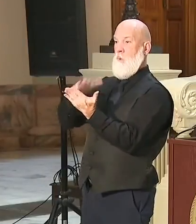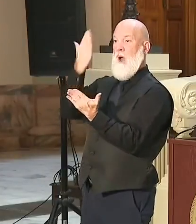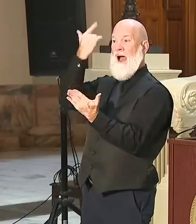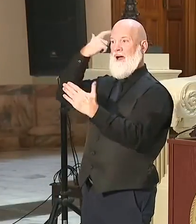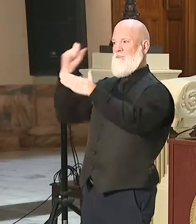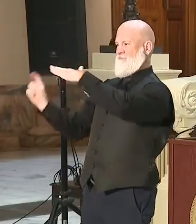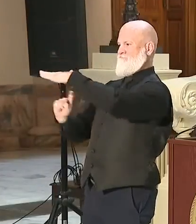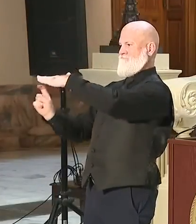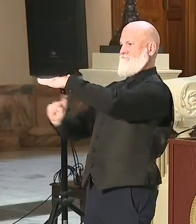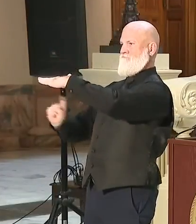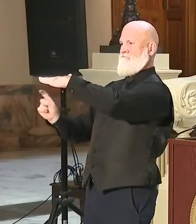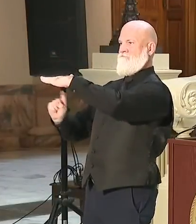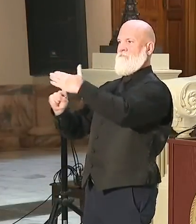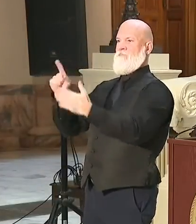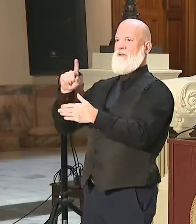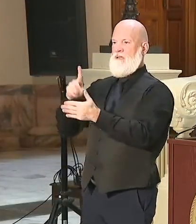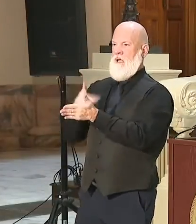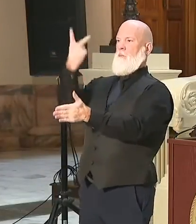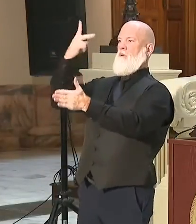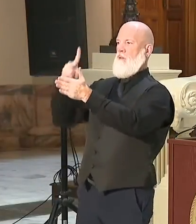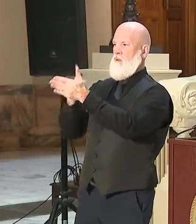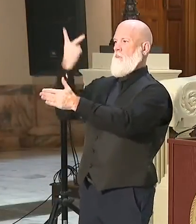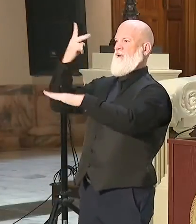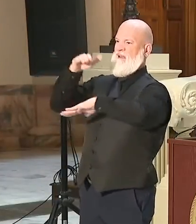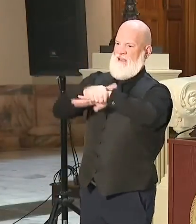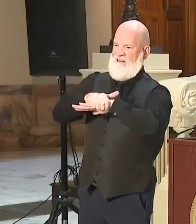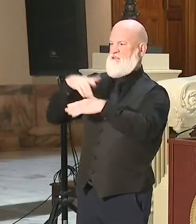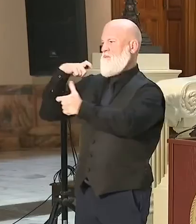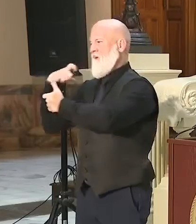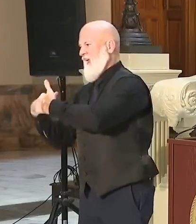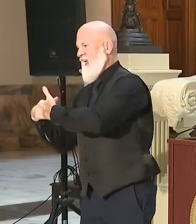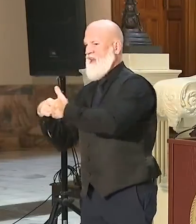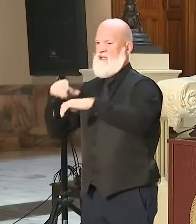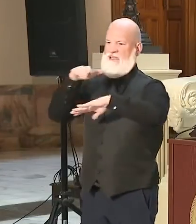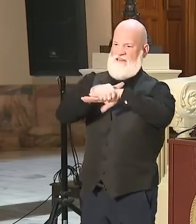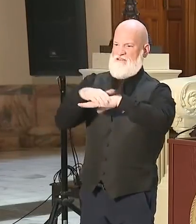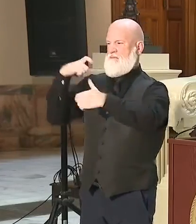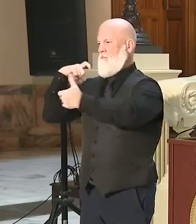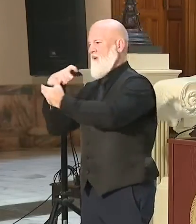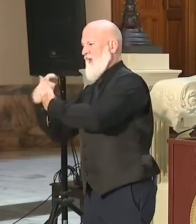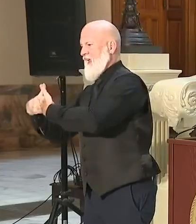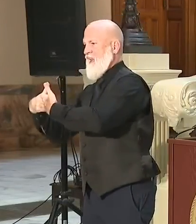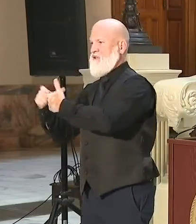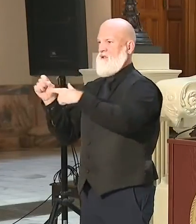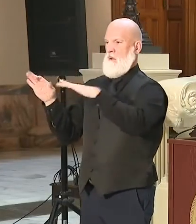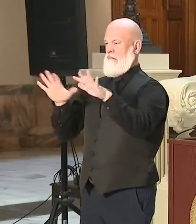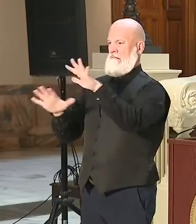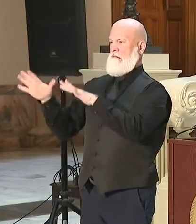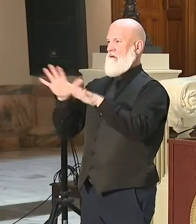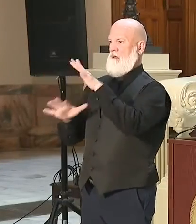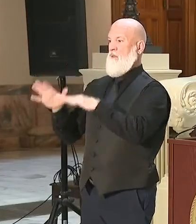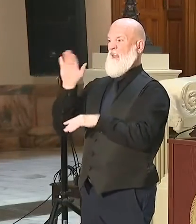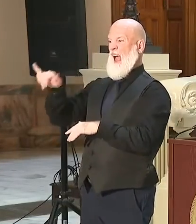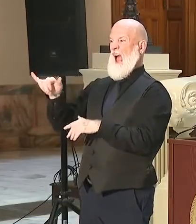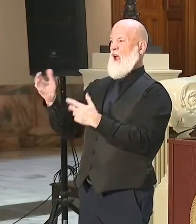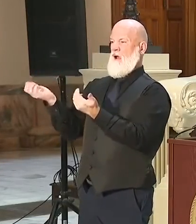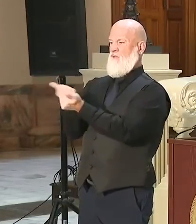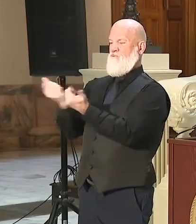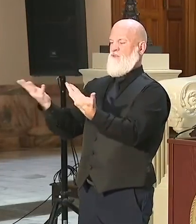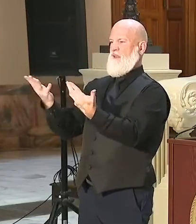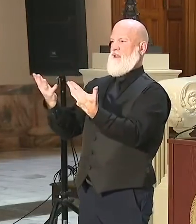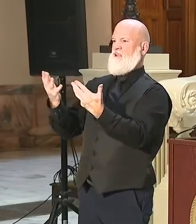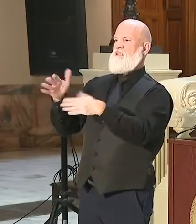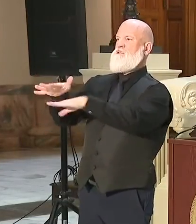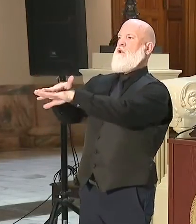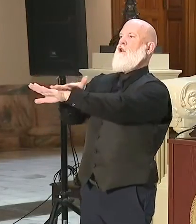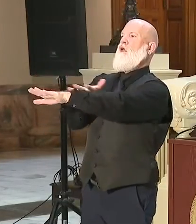as much printing on it, so it requires much more memory. It just slowed everything down. So an engineer came from Denver to optimize their server.